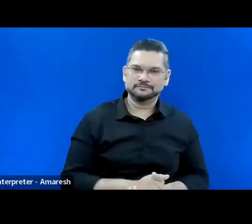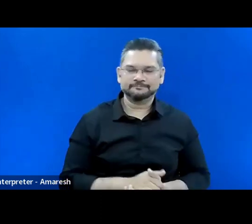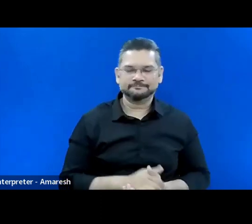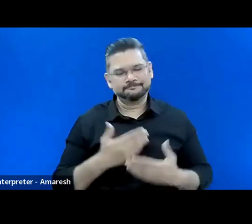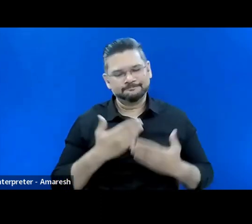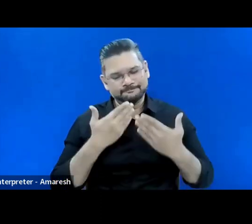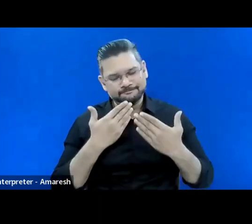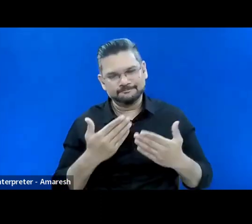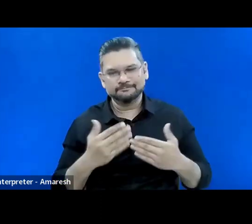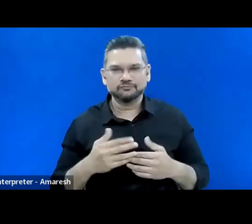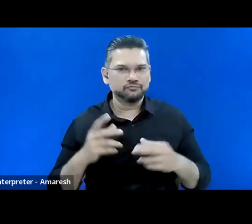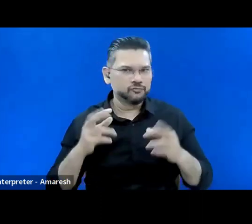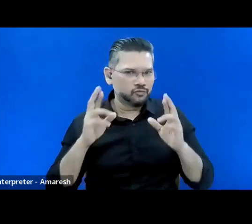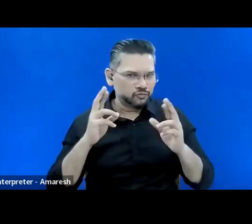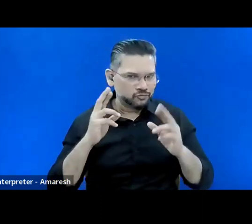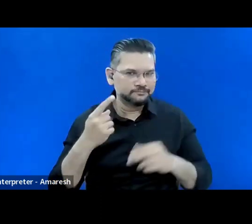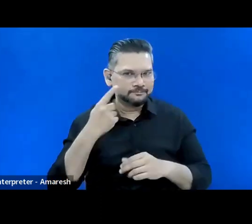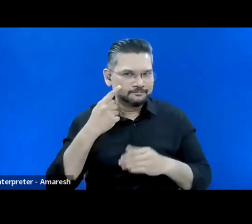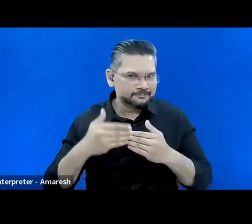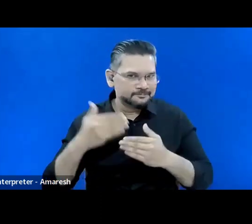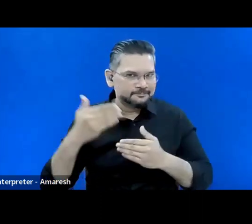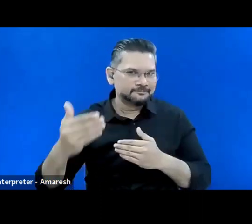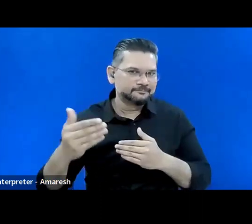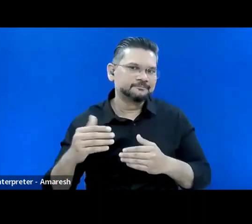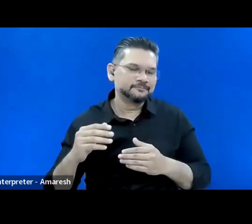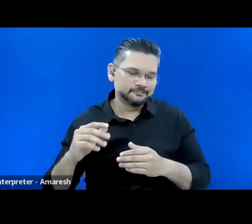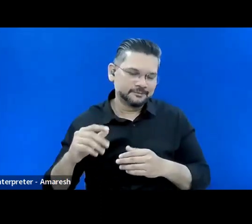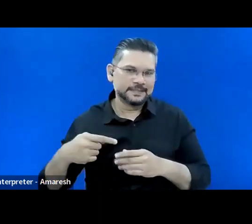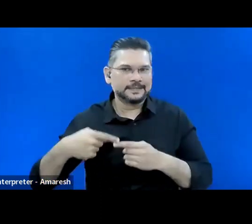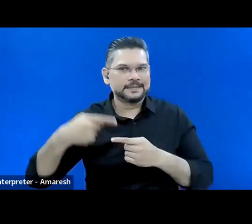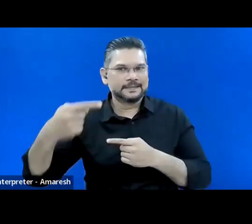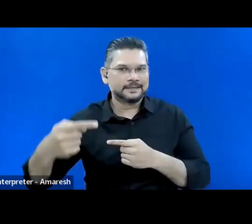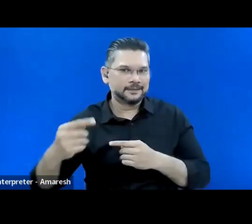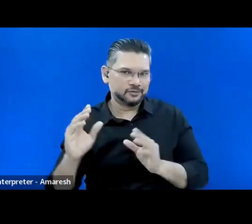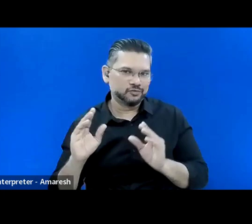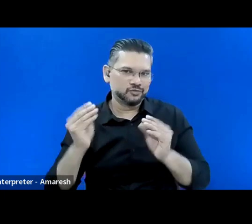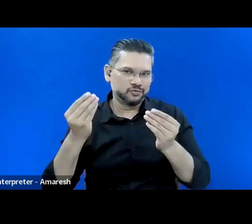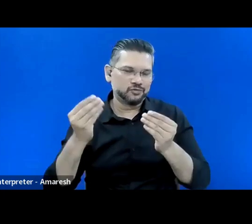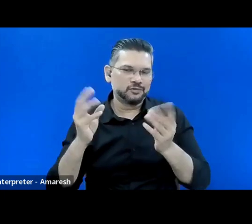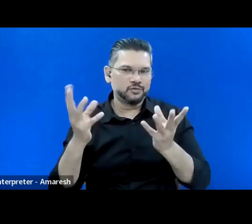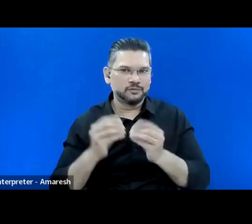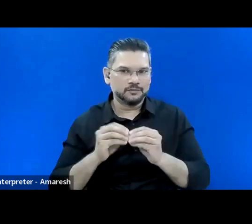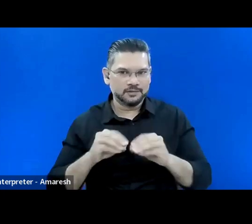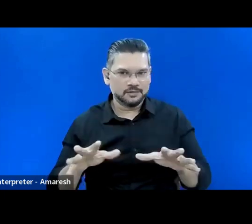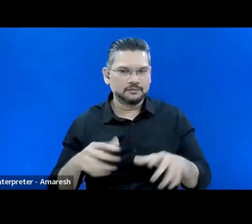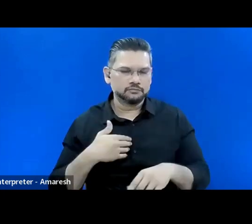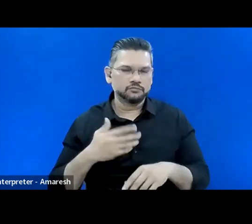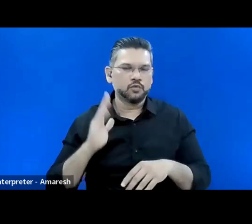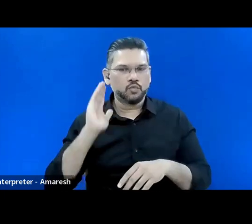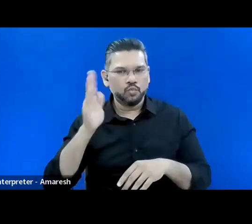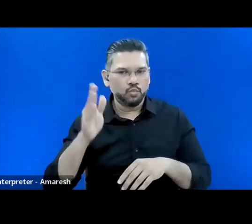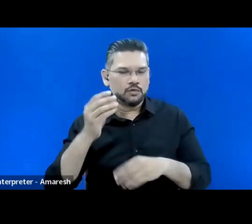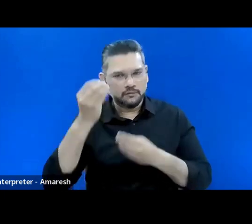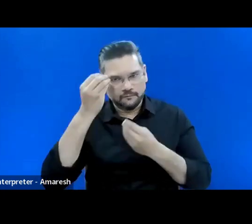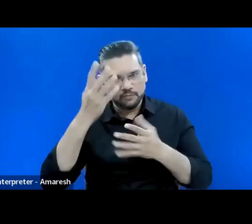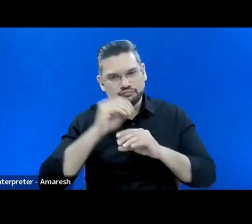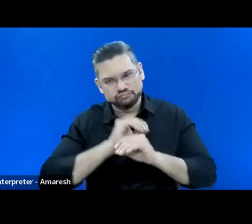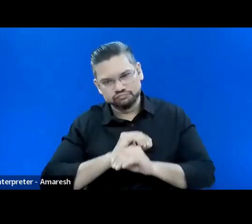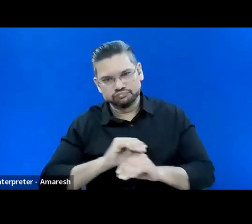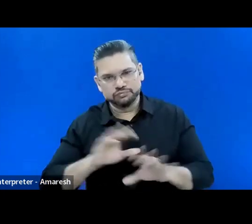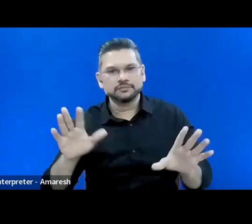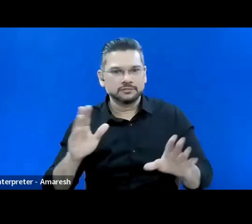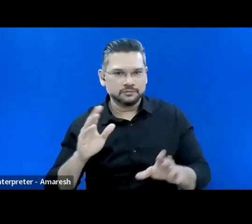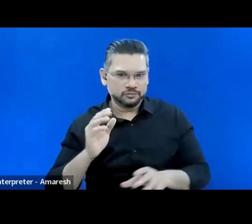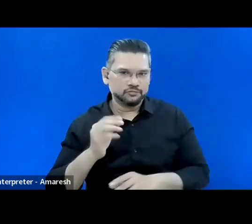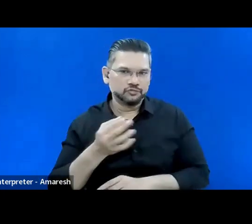to meeting you in our next youth webinar. And we will disseminate the information very, very soon. With